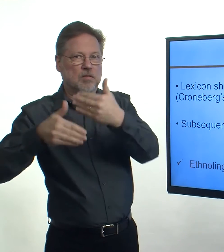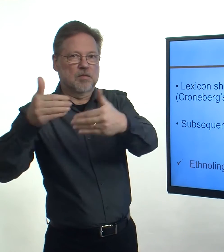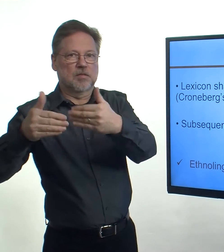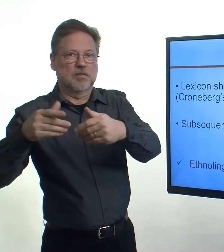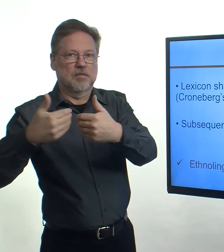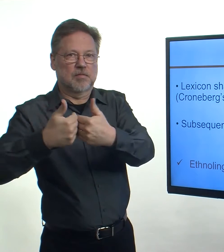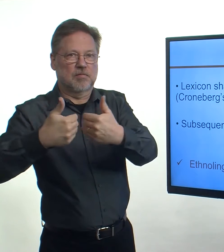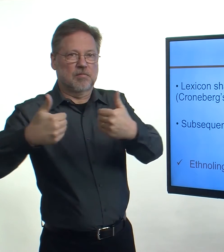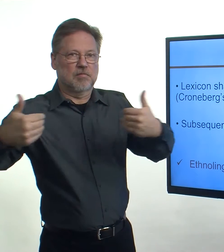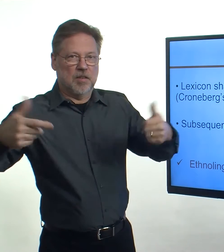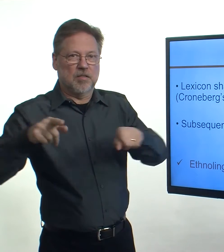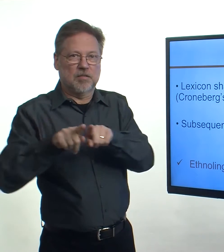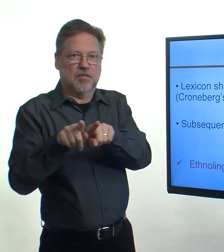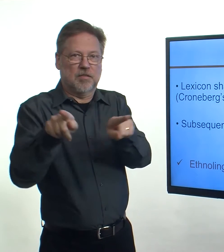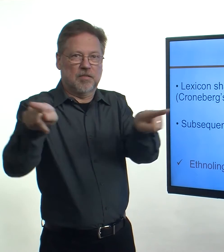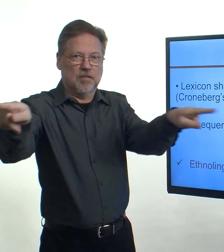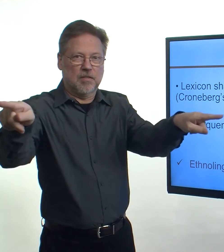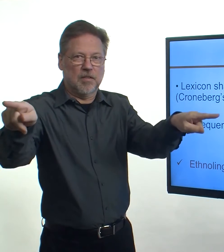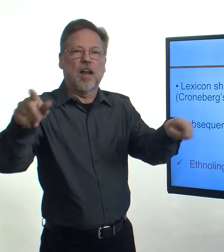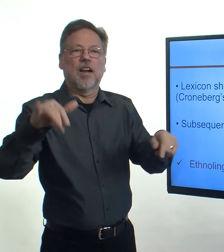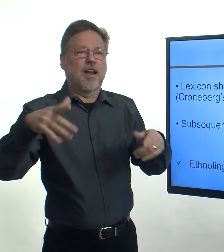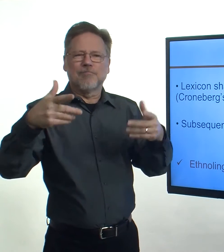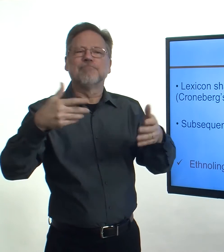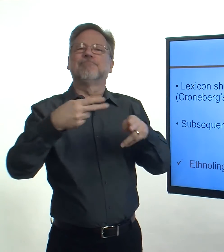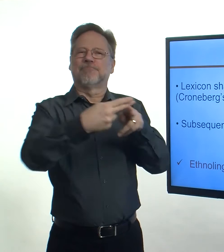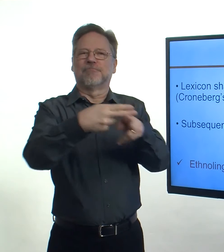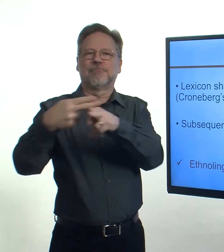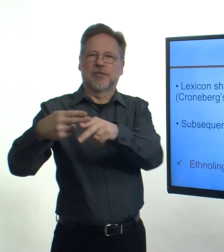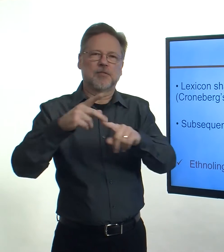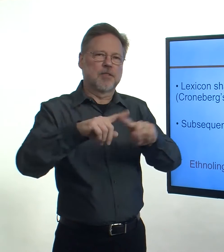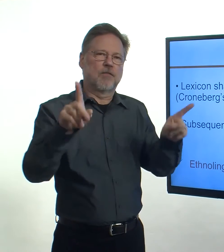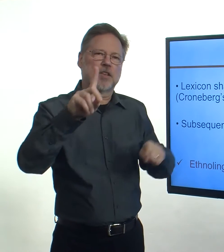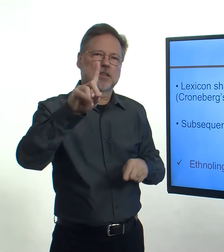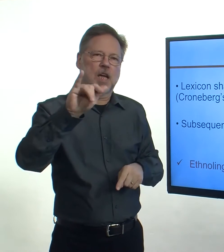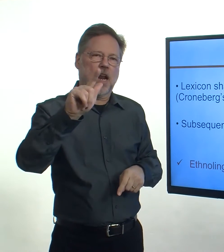other school, creating a divergence. This results in different dialects.